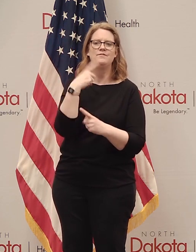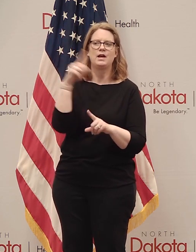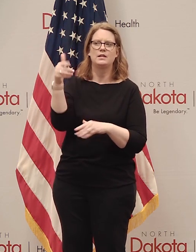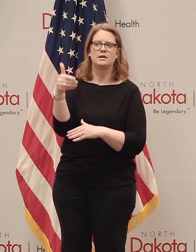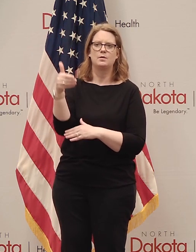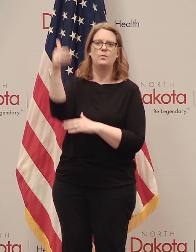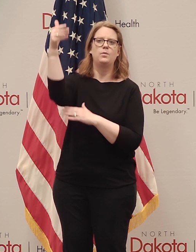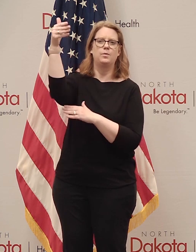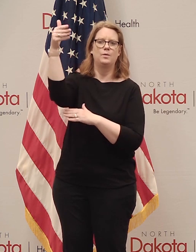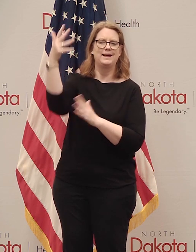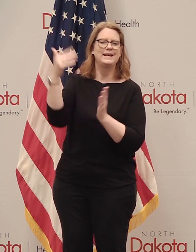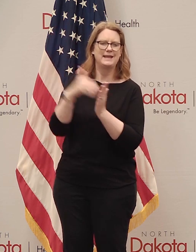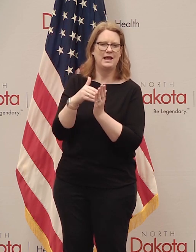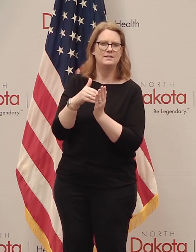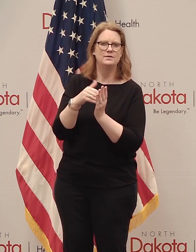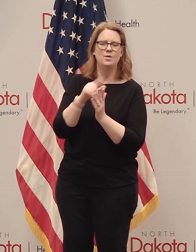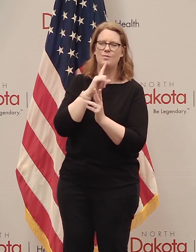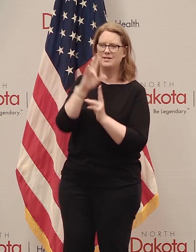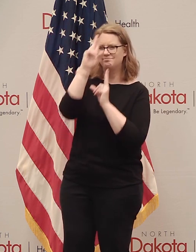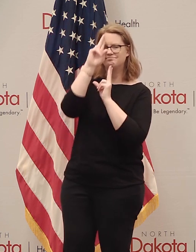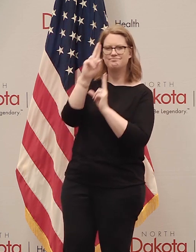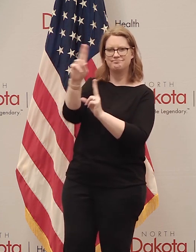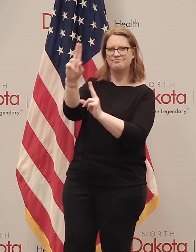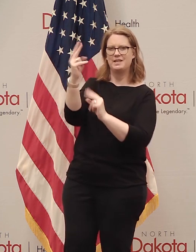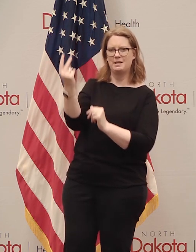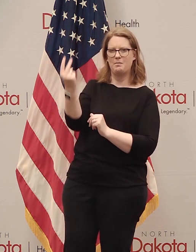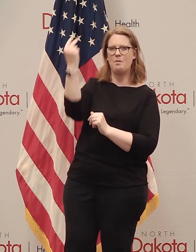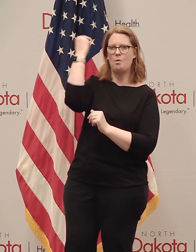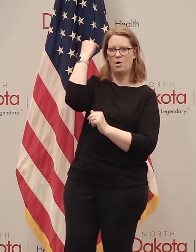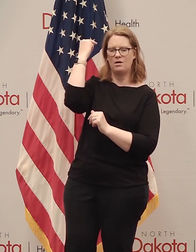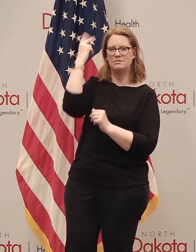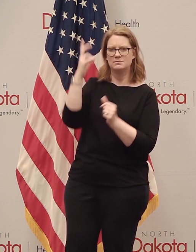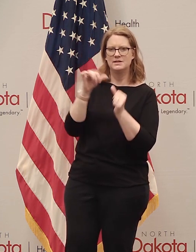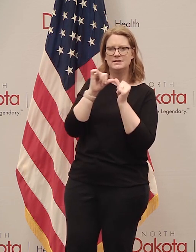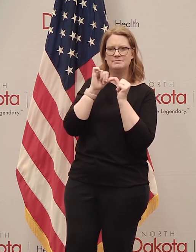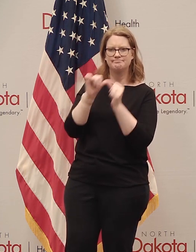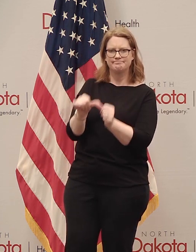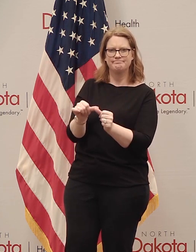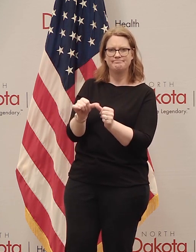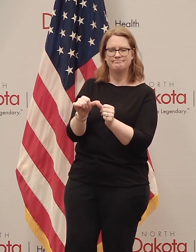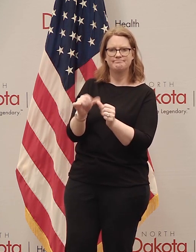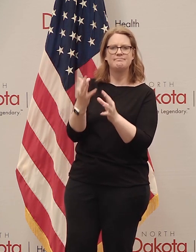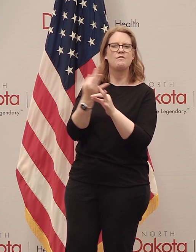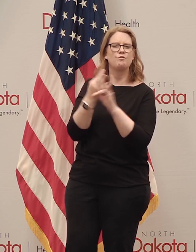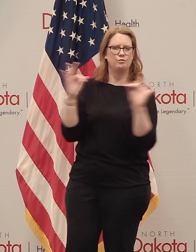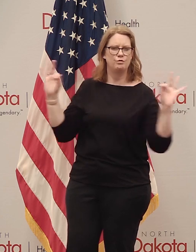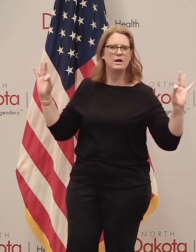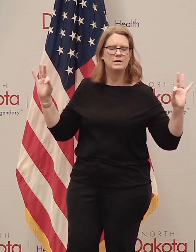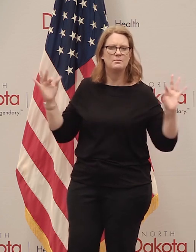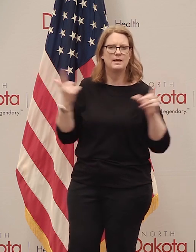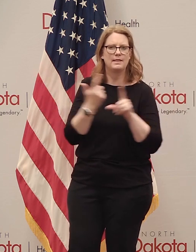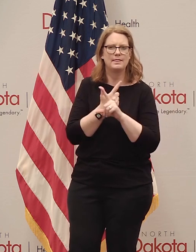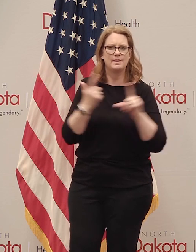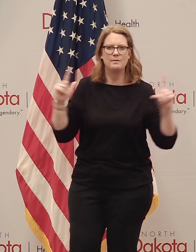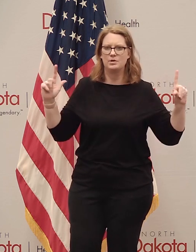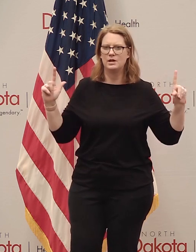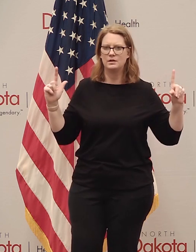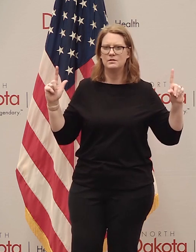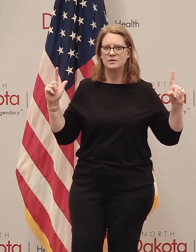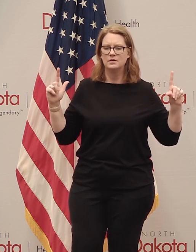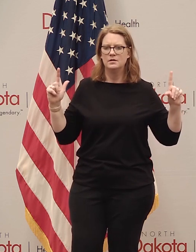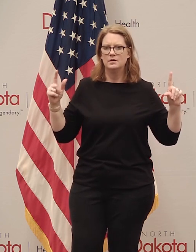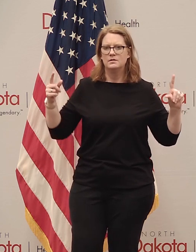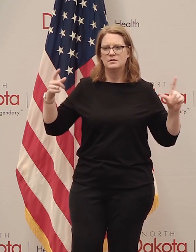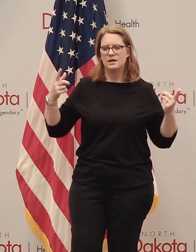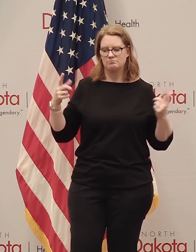a recognition as part of that memorial of the ongoing freedom and liberty that those individuals